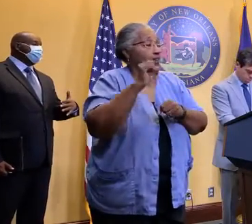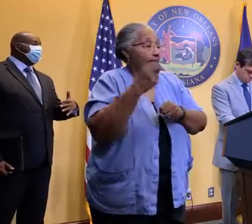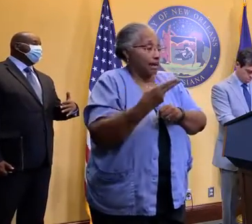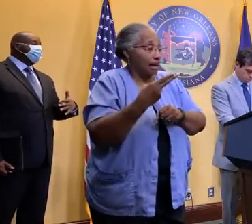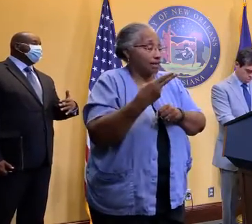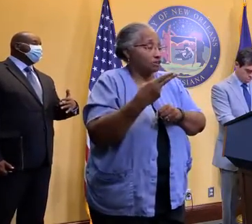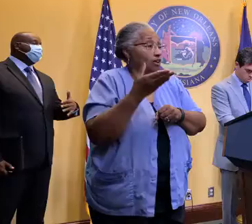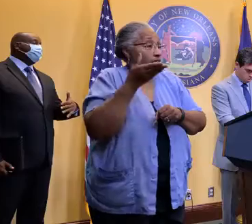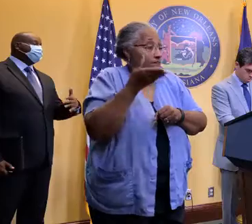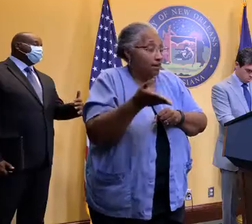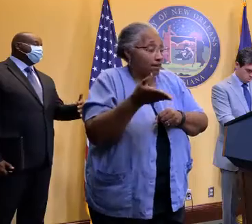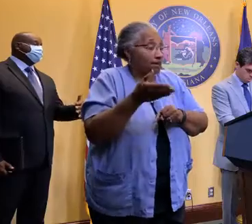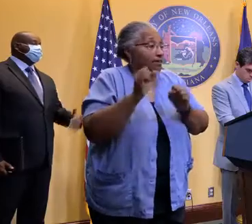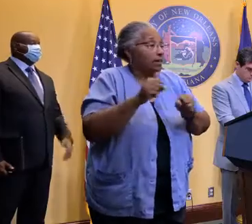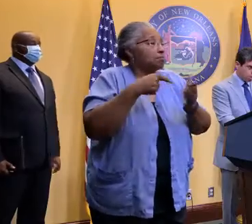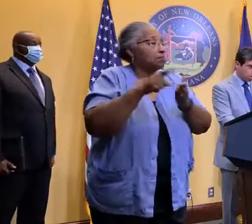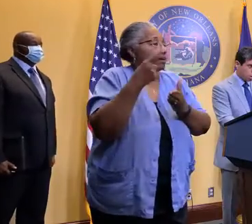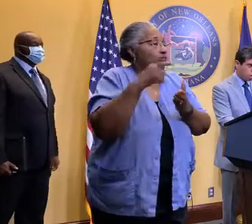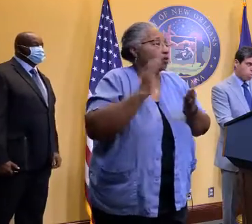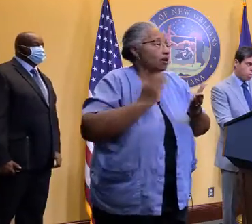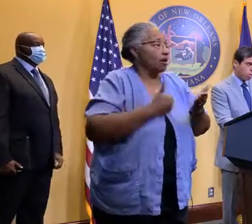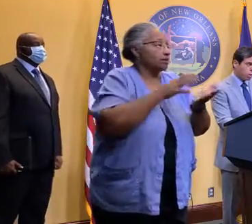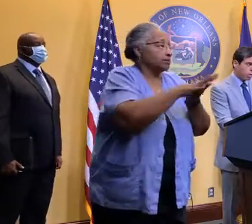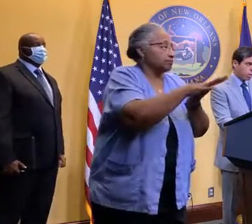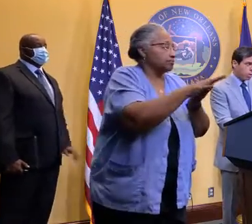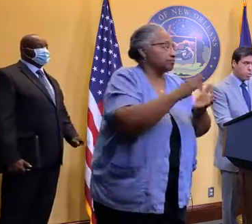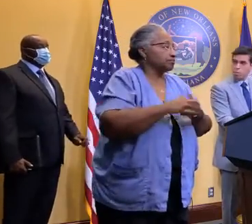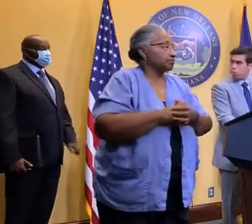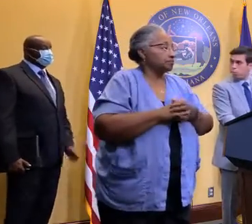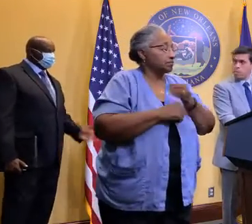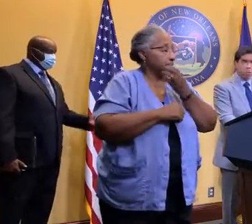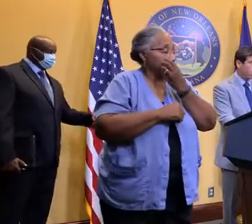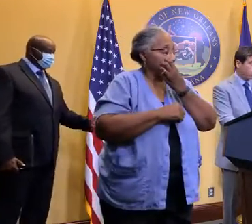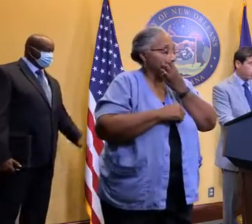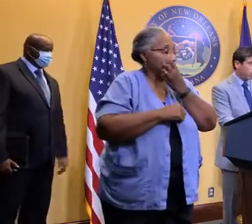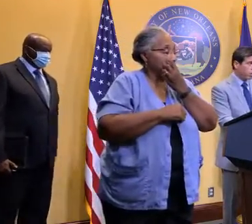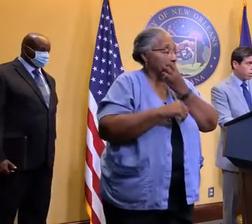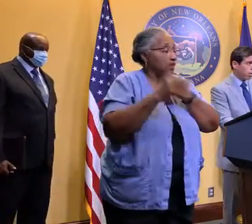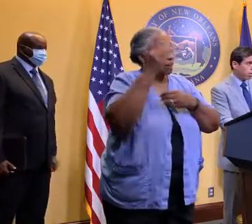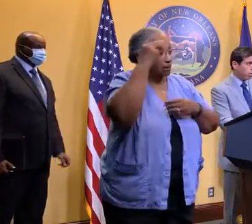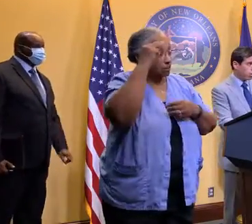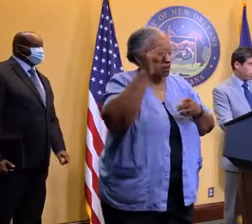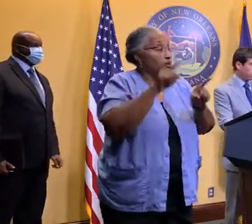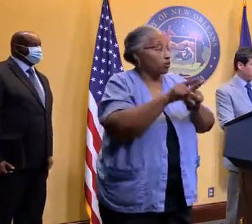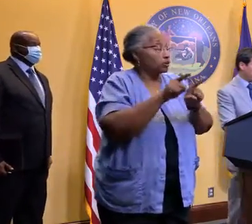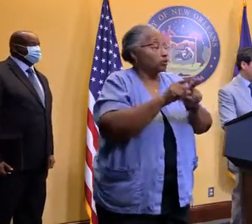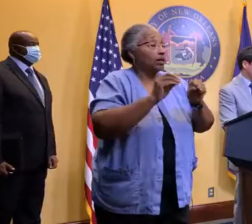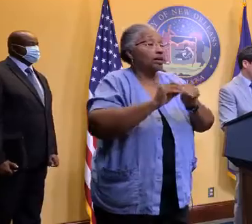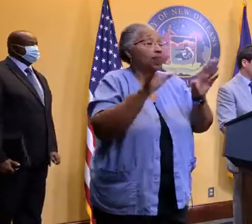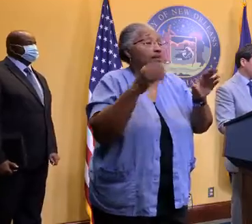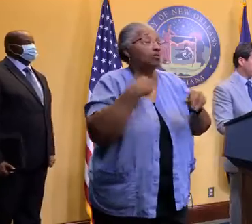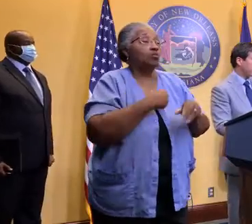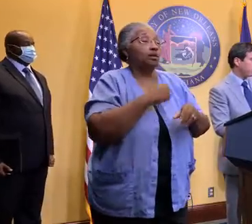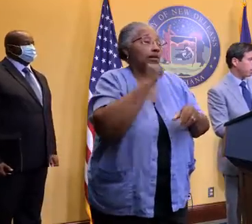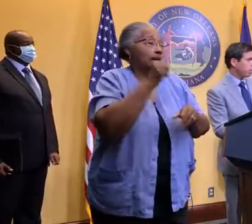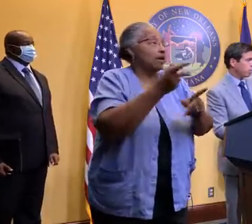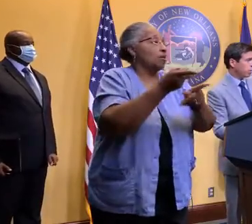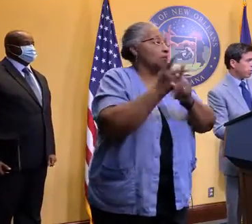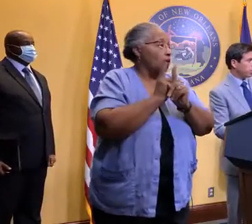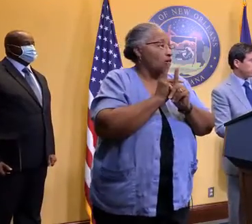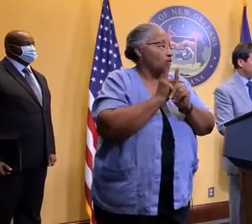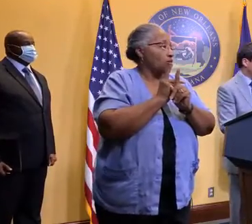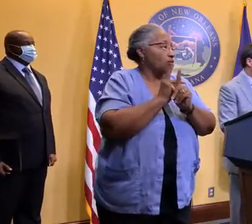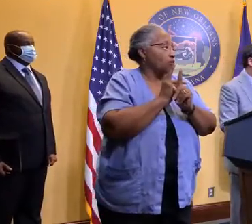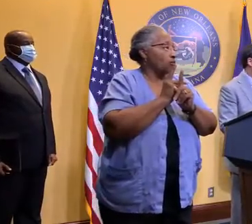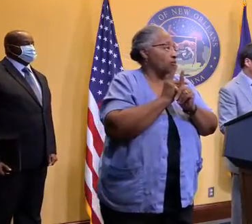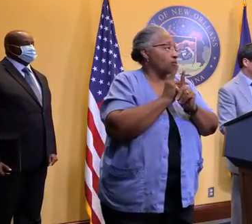can pay for our expenditures. Right. The mayor made it very clear we're not going to borrow our way out of